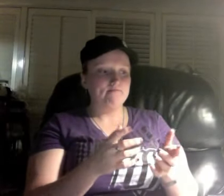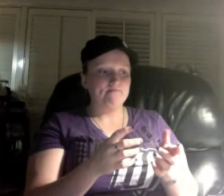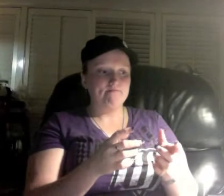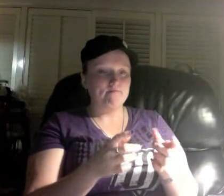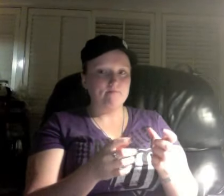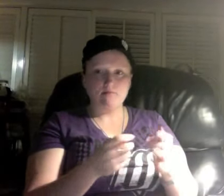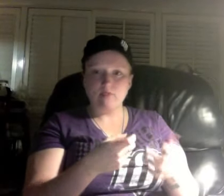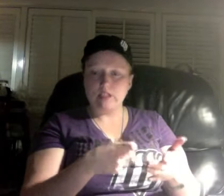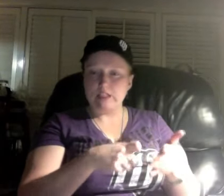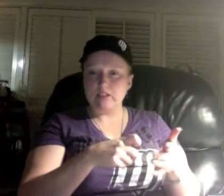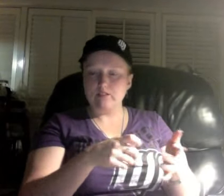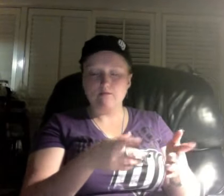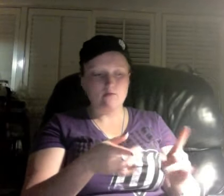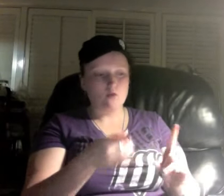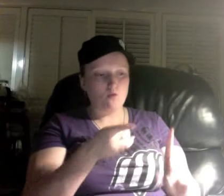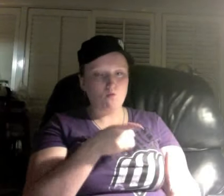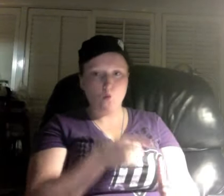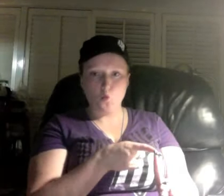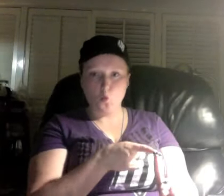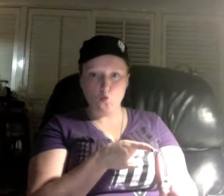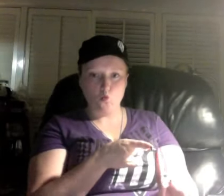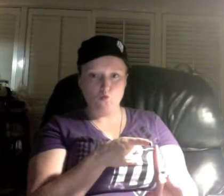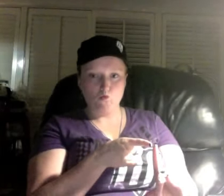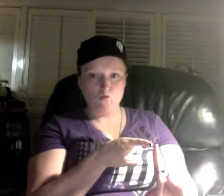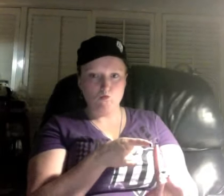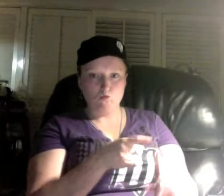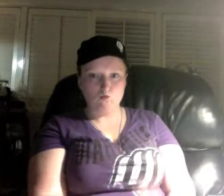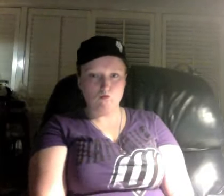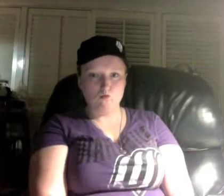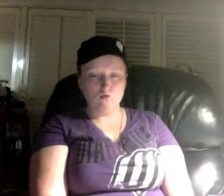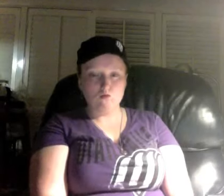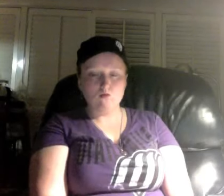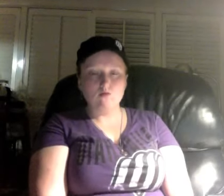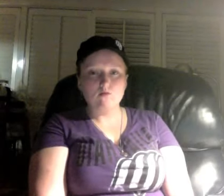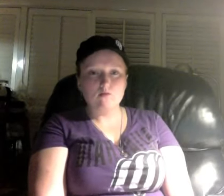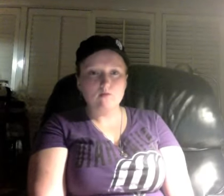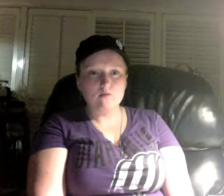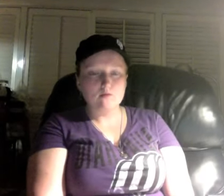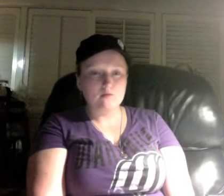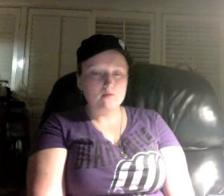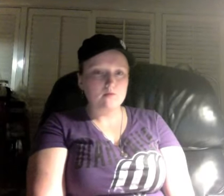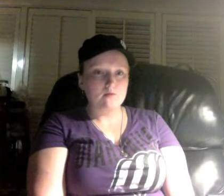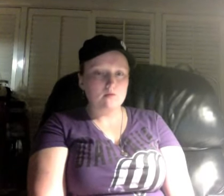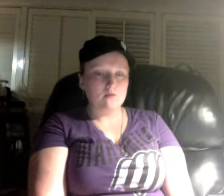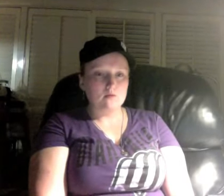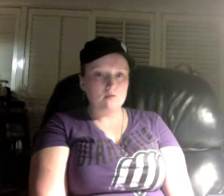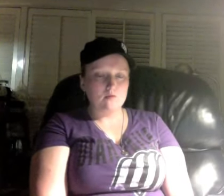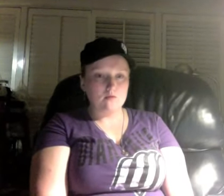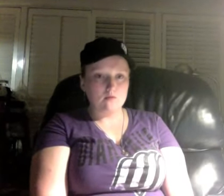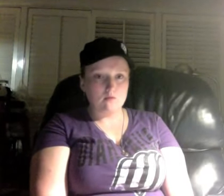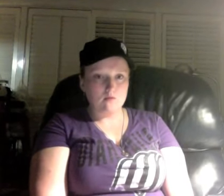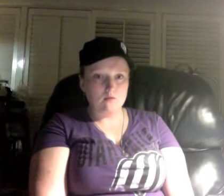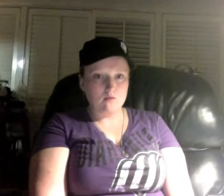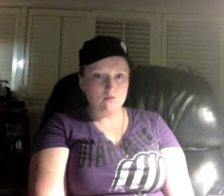So I read over it pretty quickly, trying to look for keywords that's repeated in both maybe the first and second reading, and maybe even in the Gospel